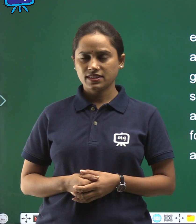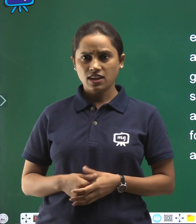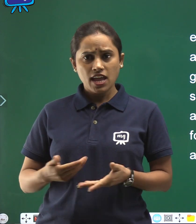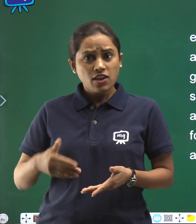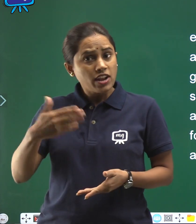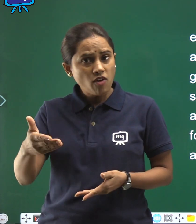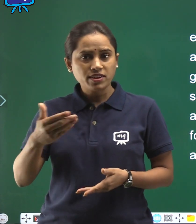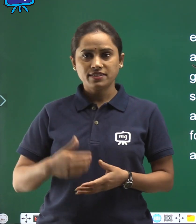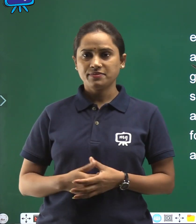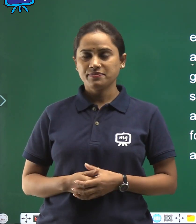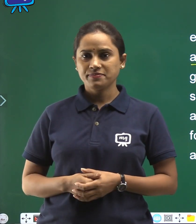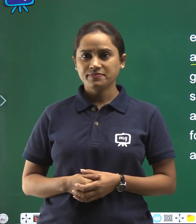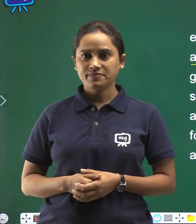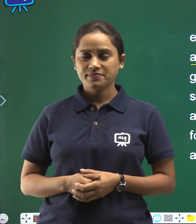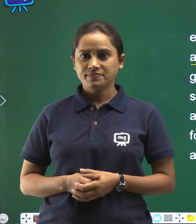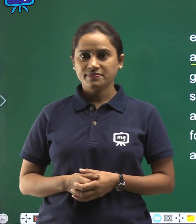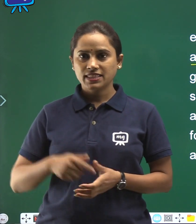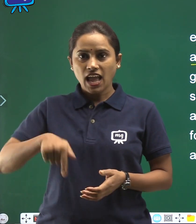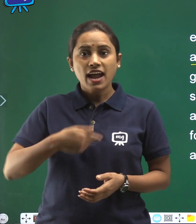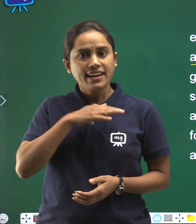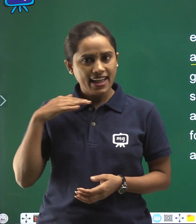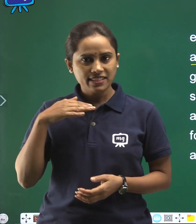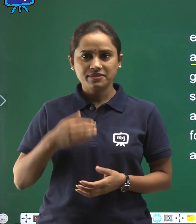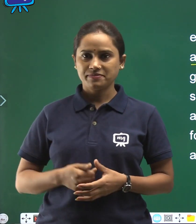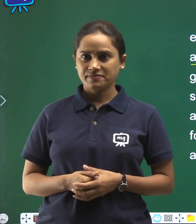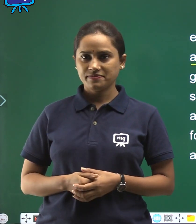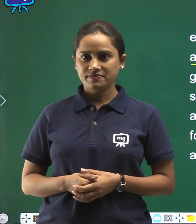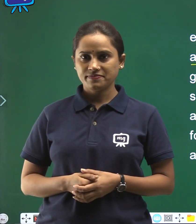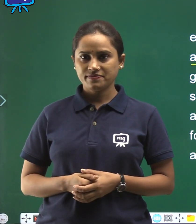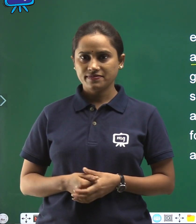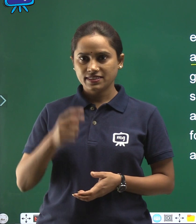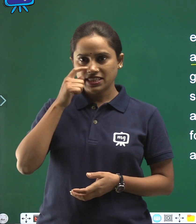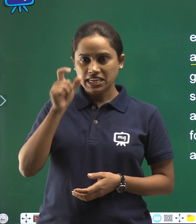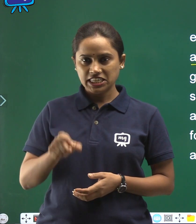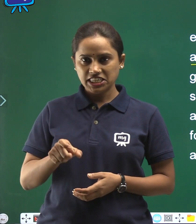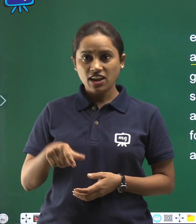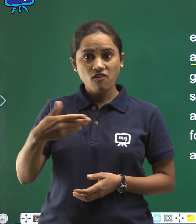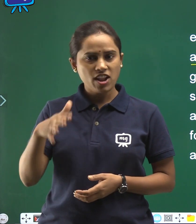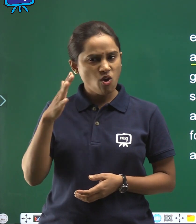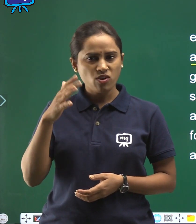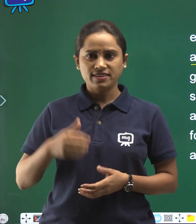Even after her death, she will not